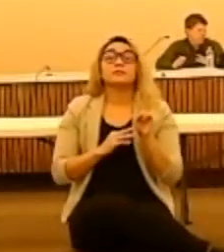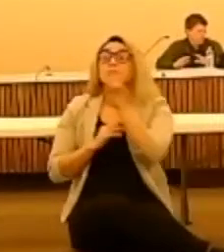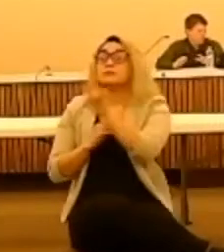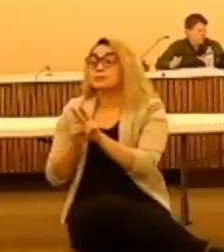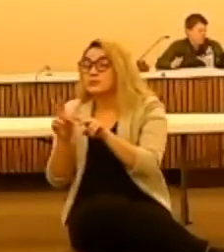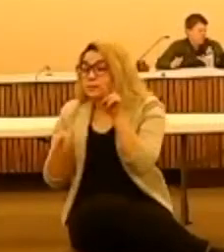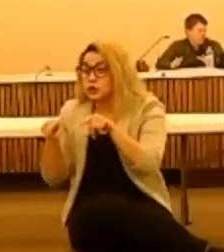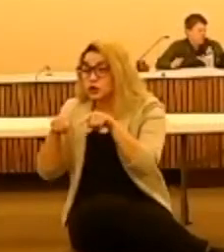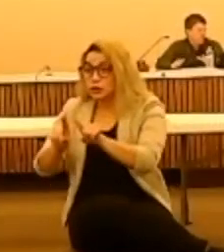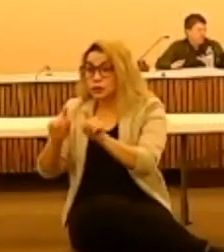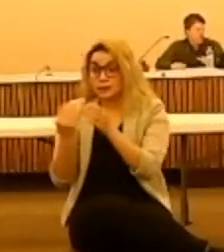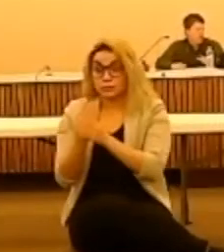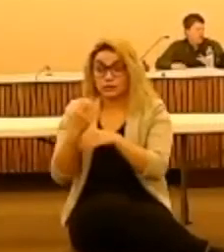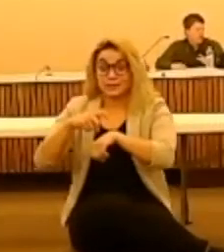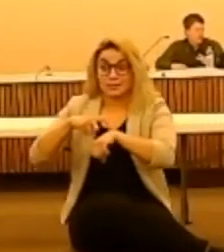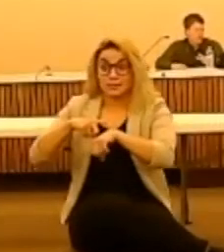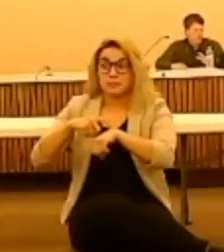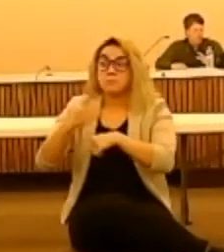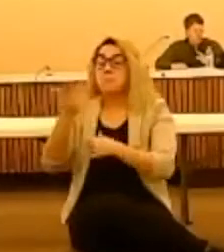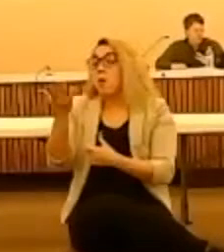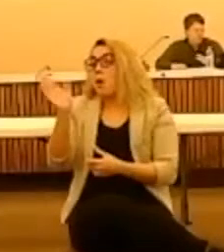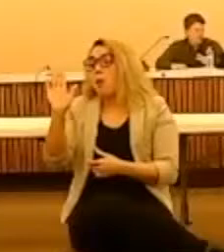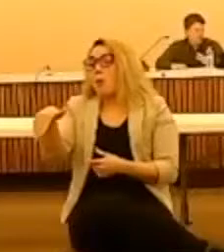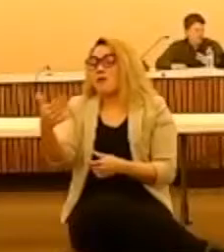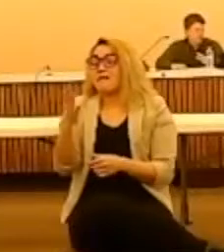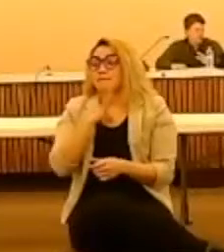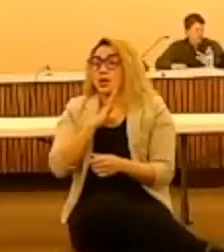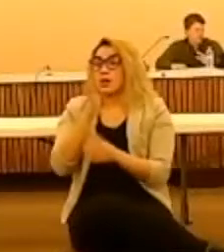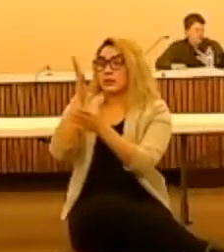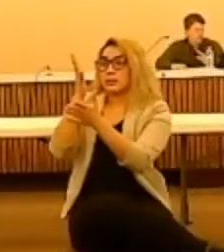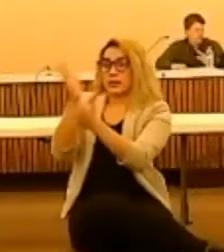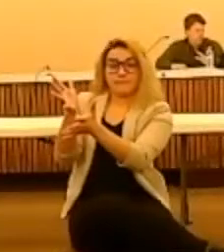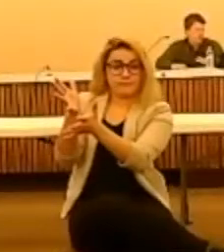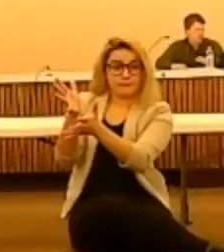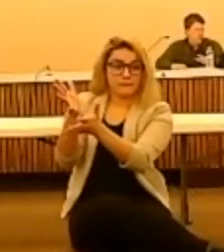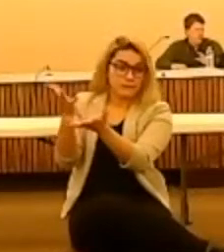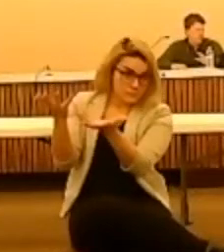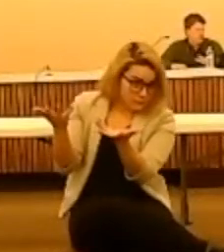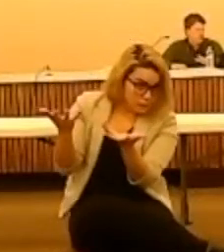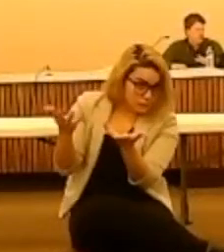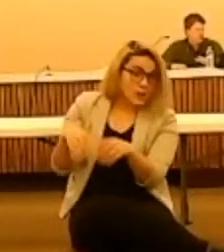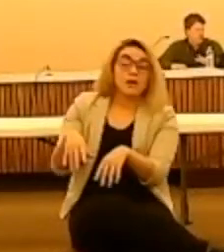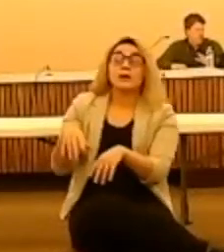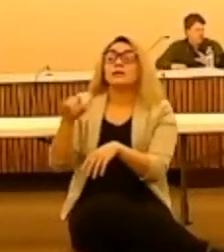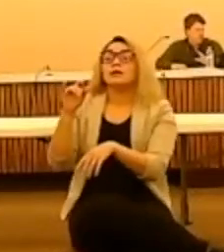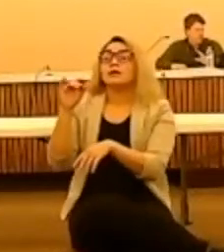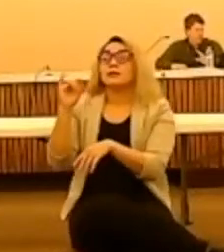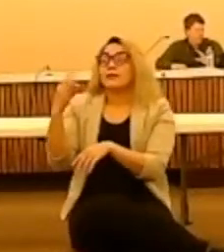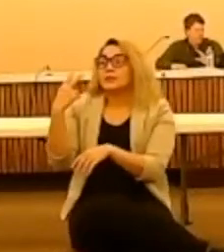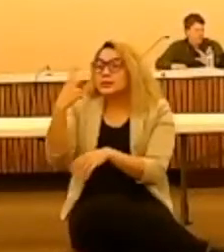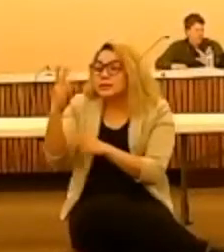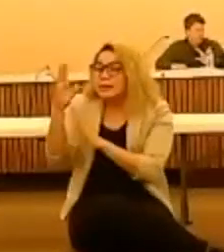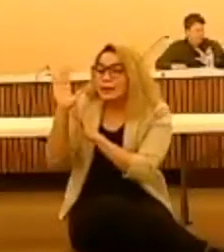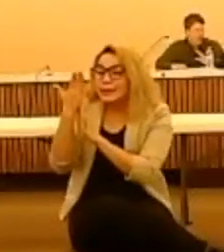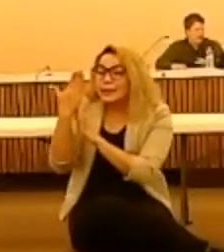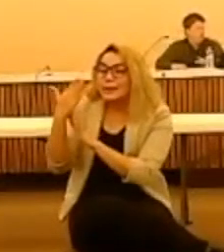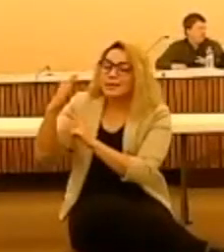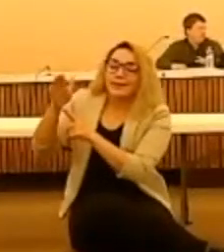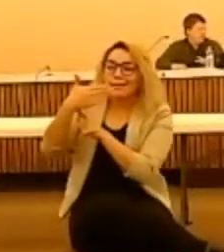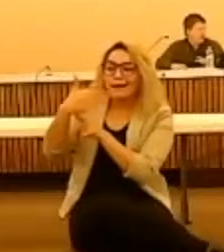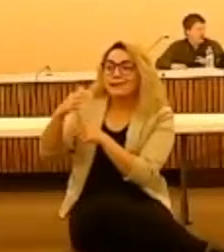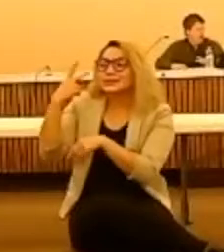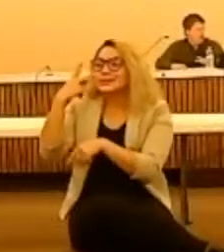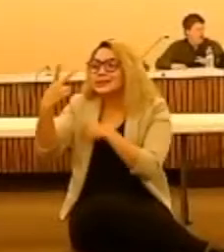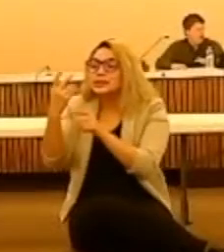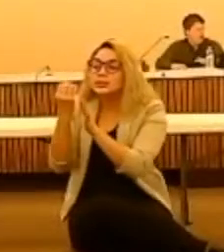removed, it's done. Right. If in the spring it doesn't bud and we determine it's dangerous and he's not interested